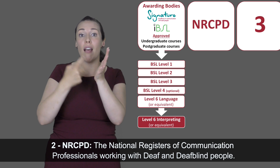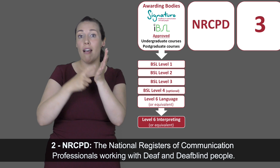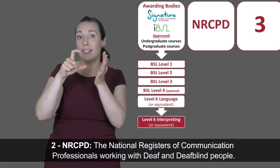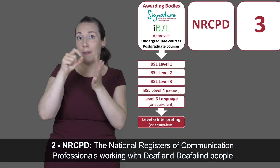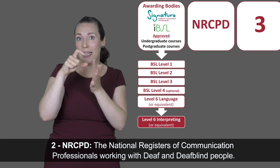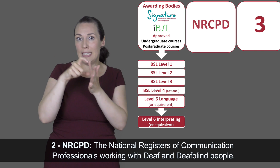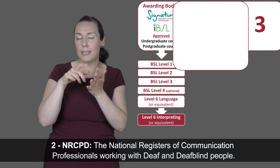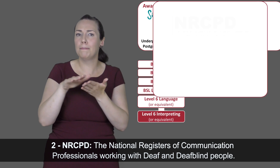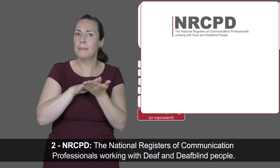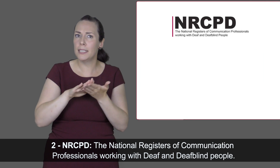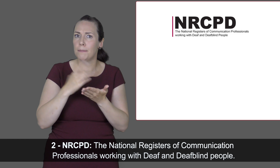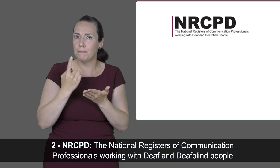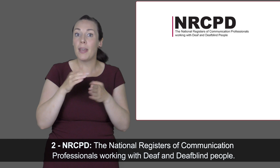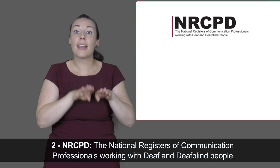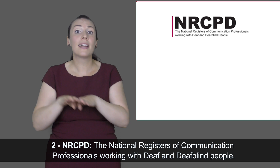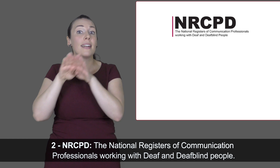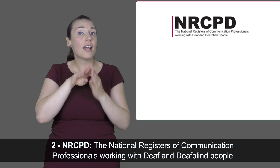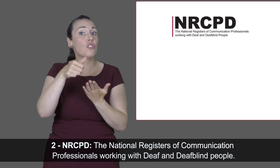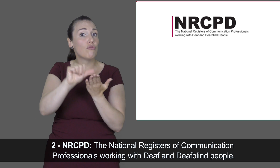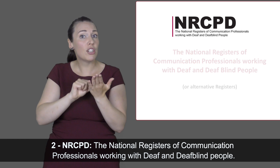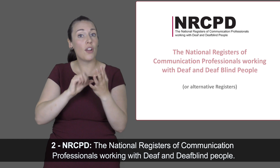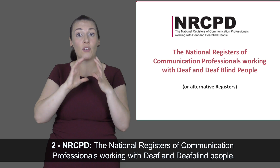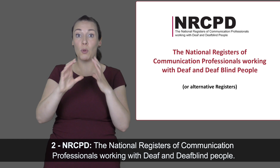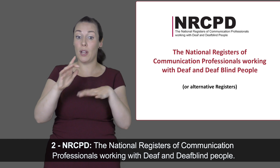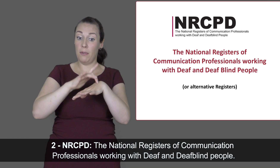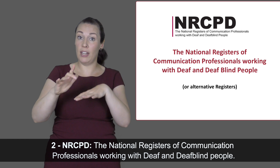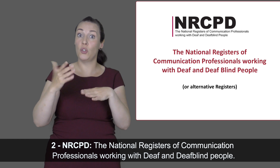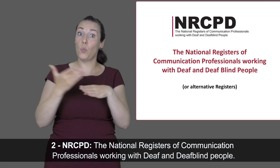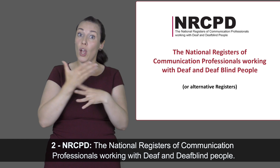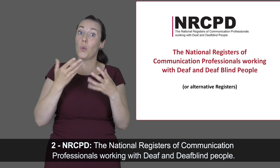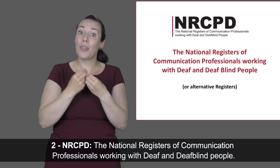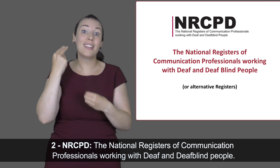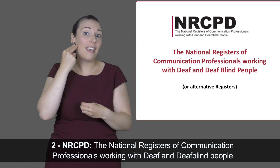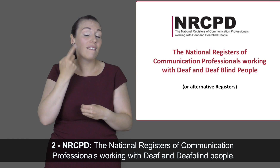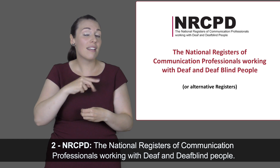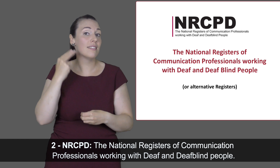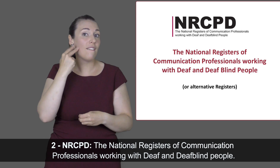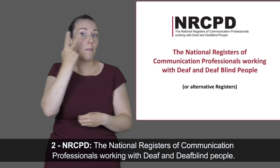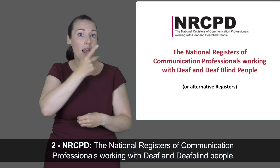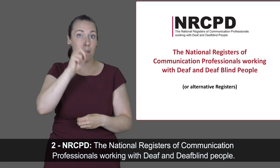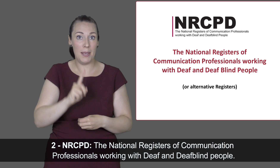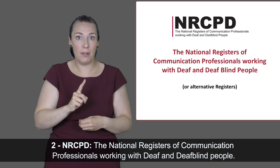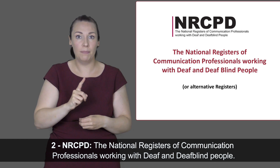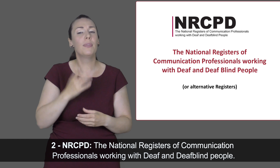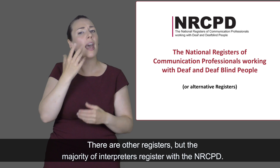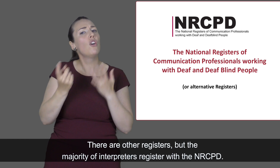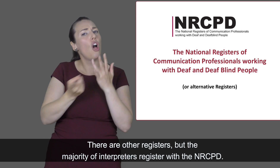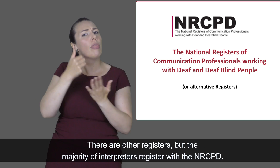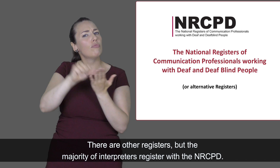2, NRCPD, the National Registers of Communication Professionals working with deaf and deafblind people. There